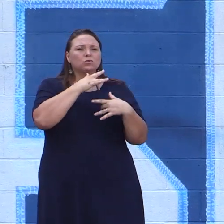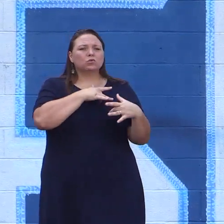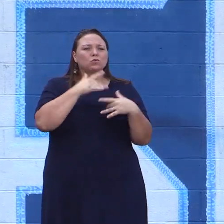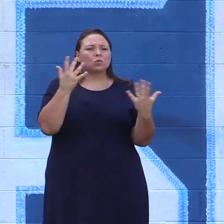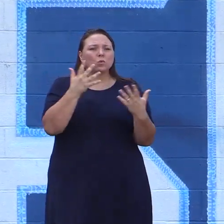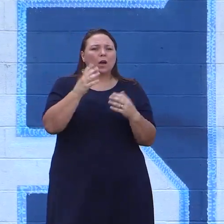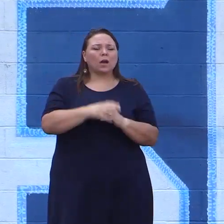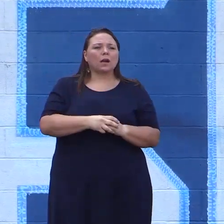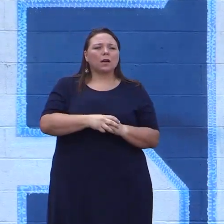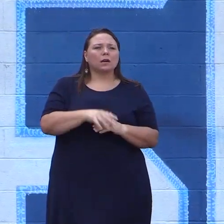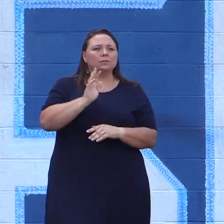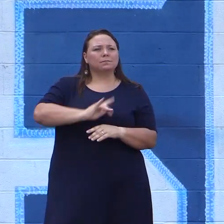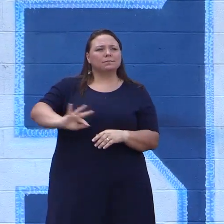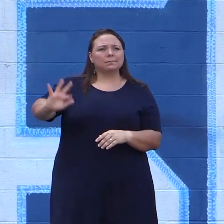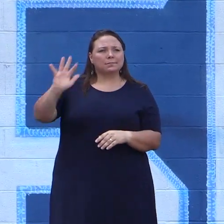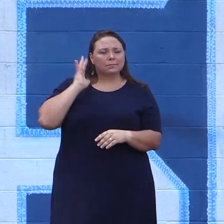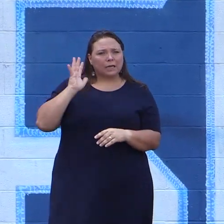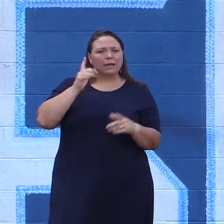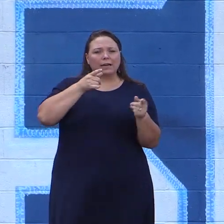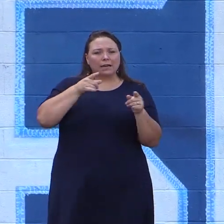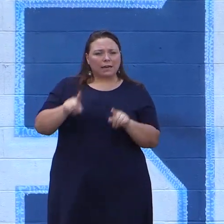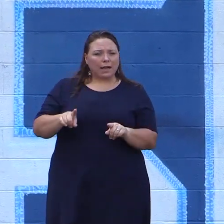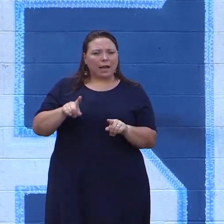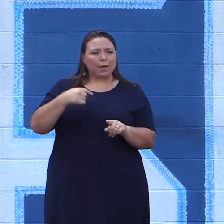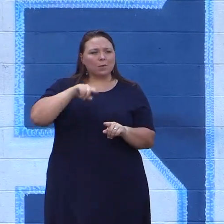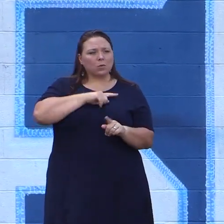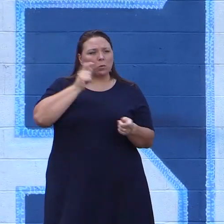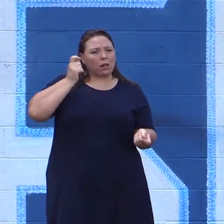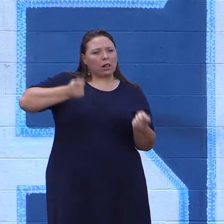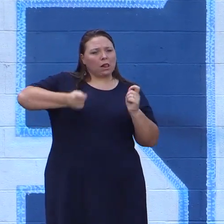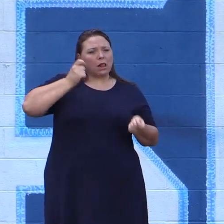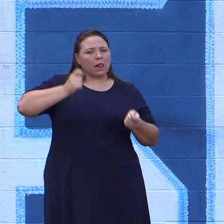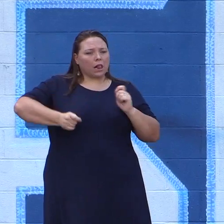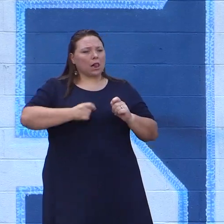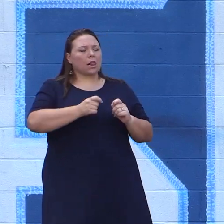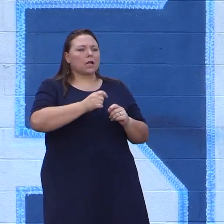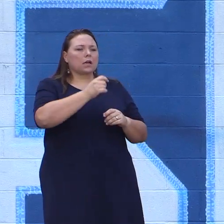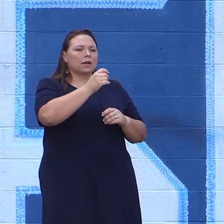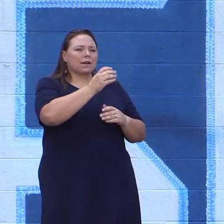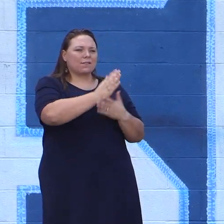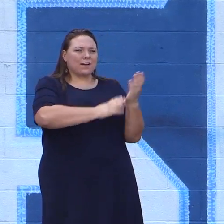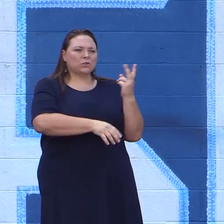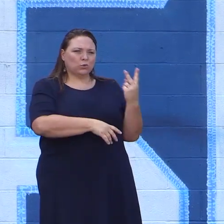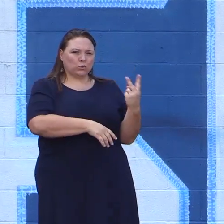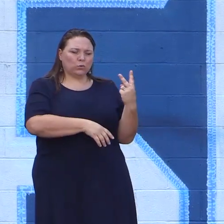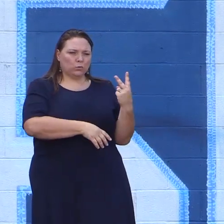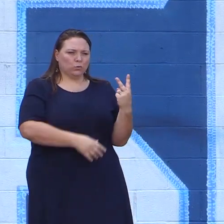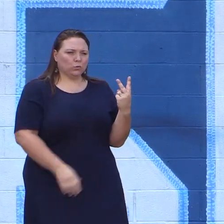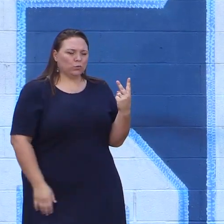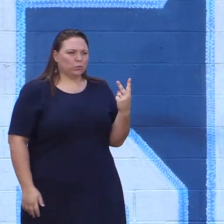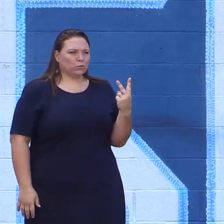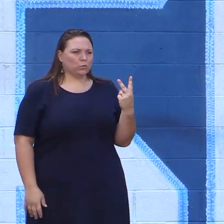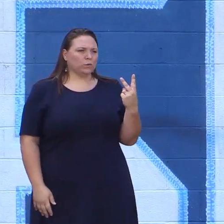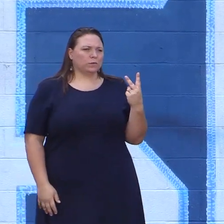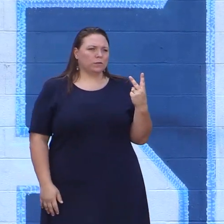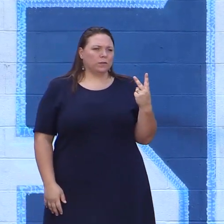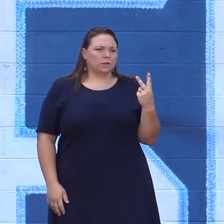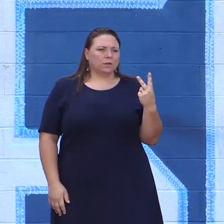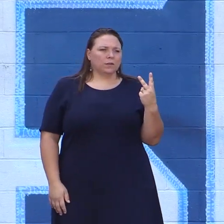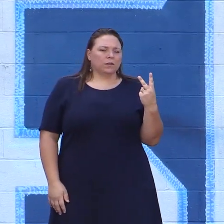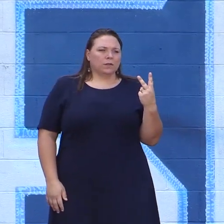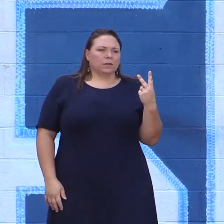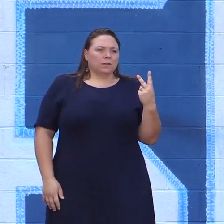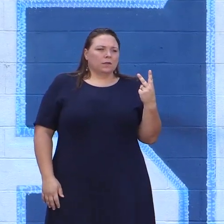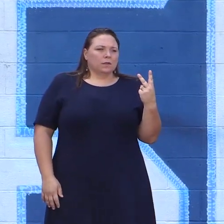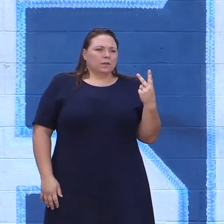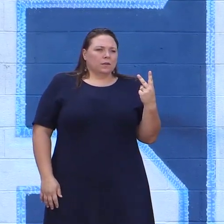that back when we were modifying phase 2, that the